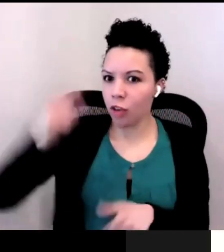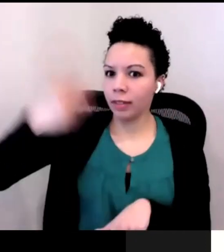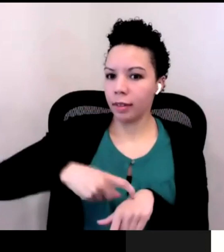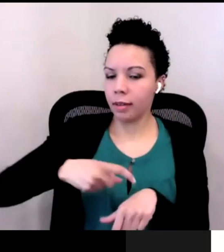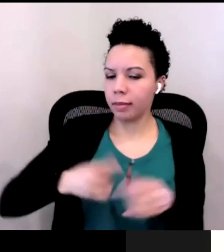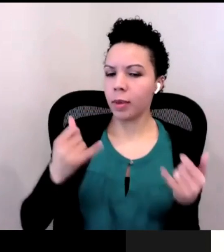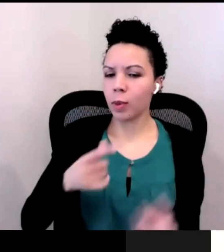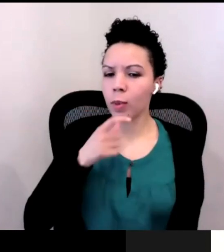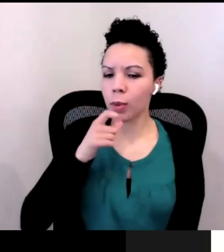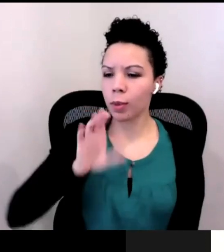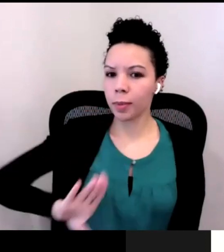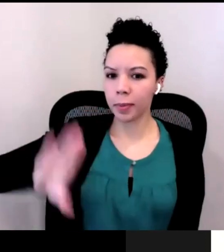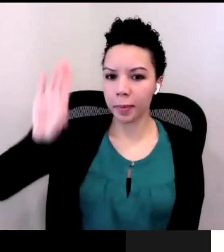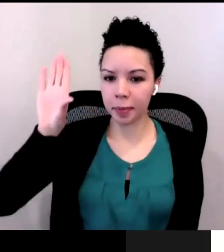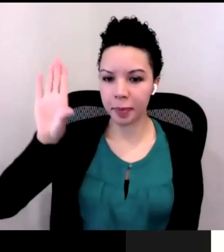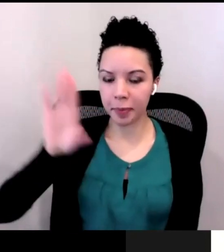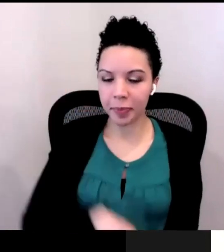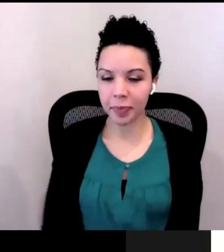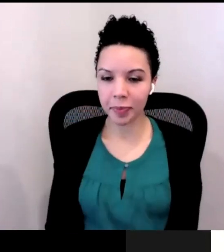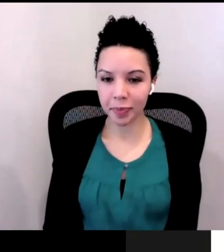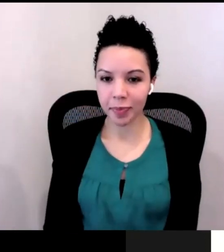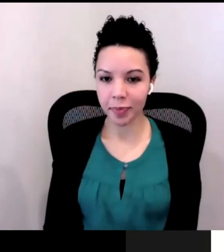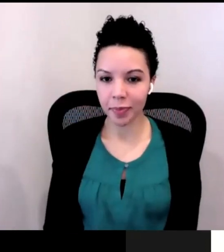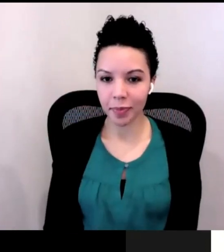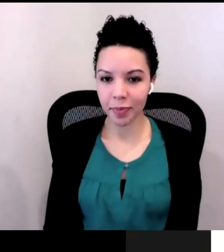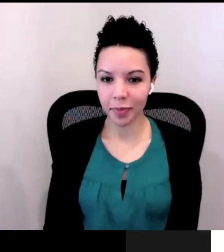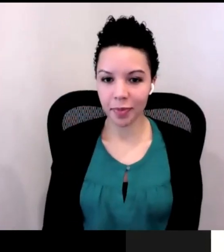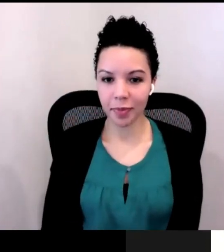today? All right.